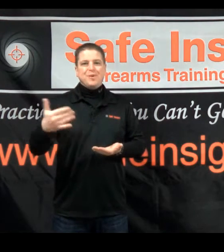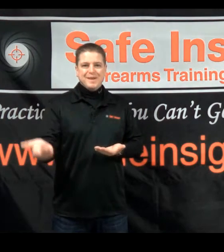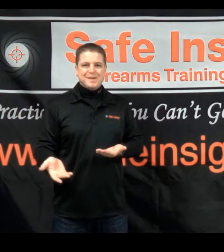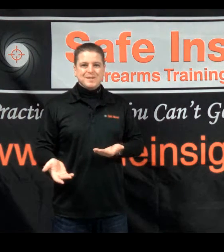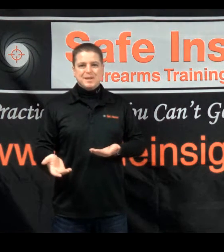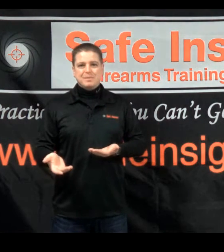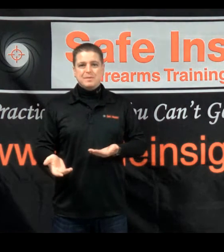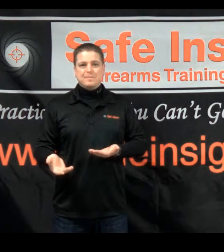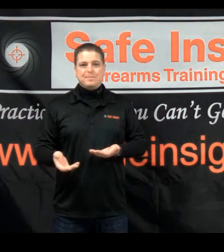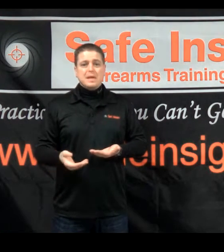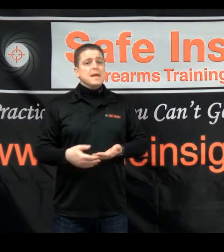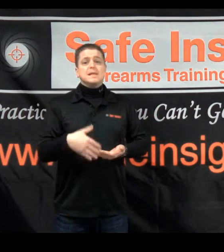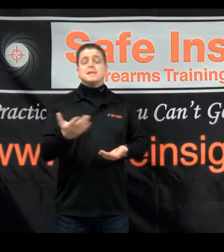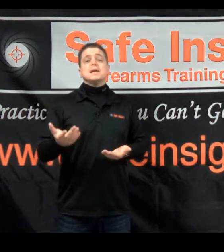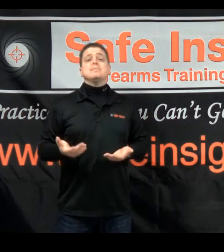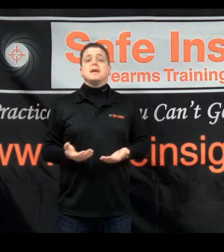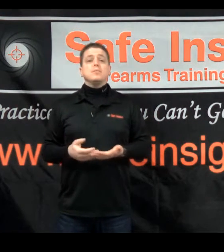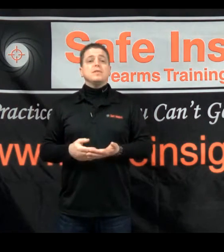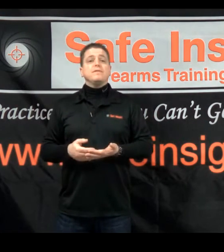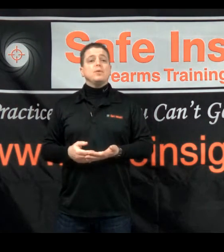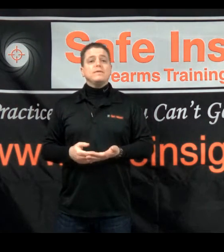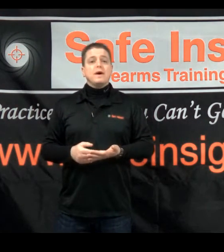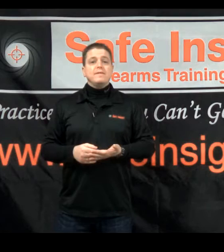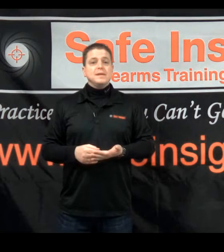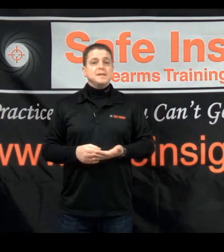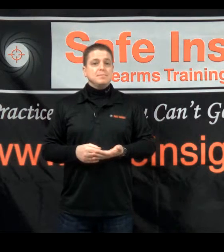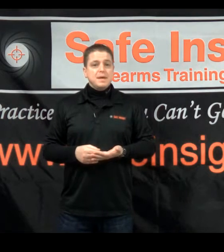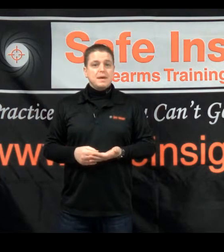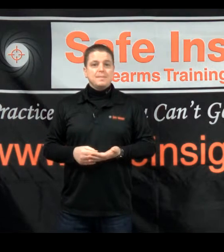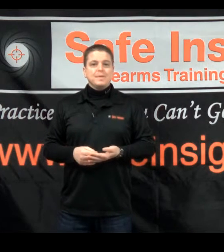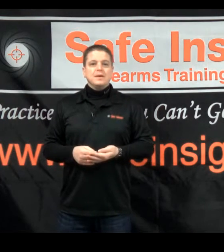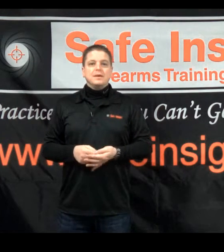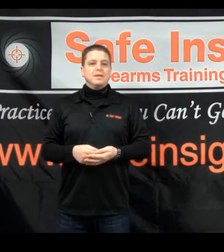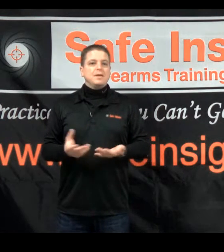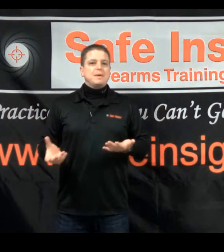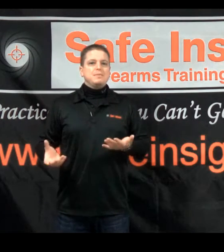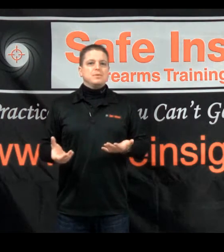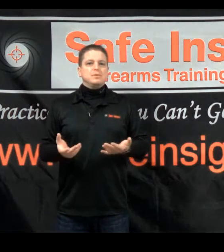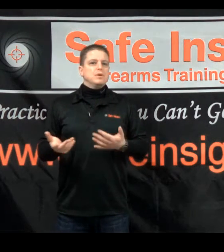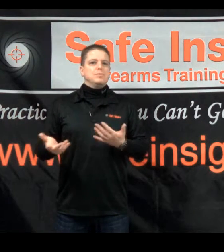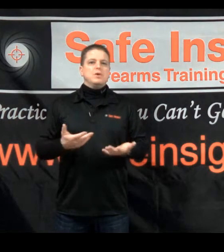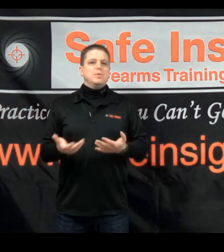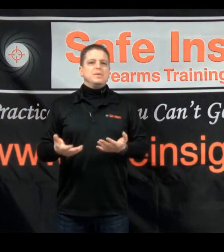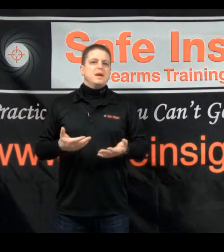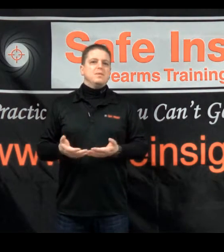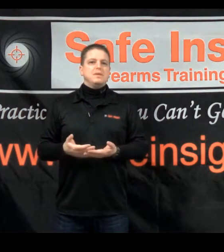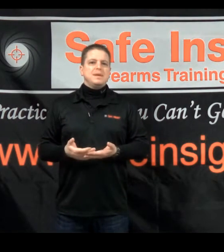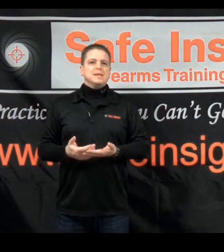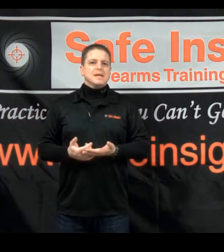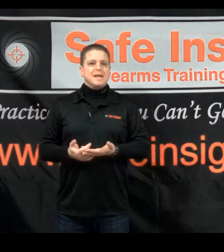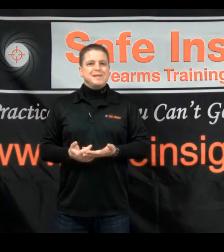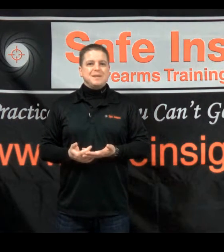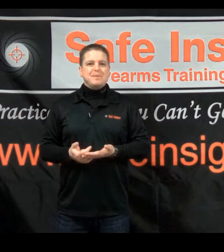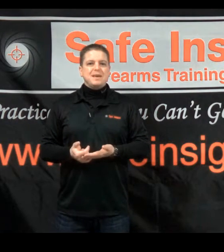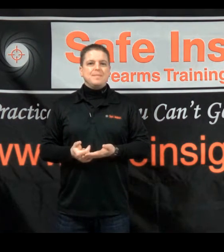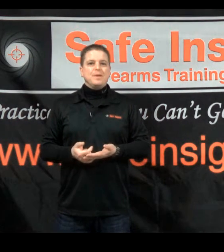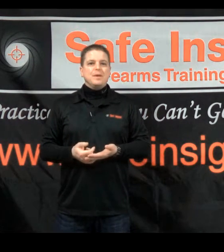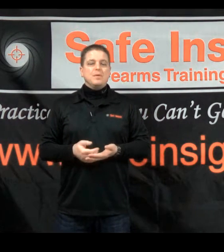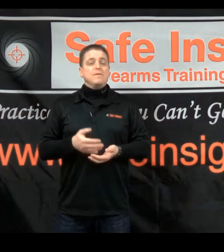.40 S&W. It's the same thing with the .45 ACP. A lot of people don't know what that really means, that ACP. Well,